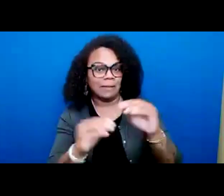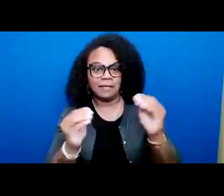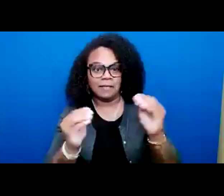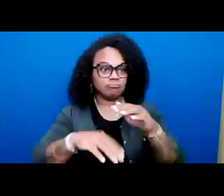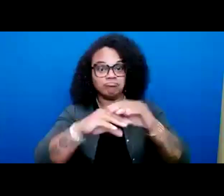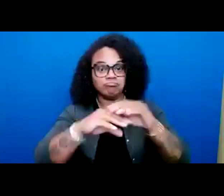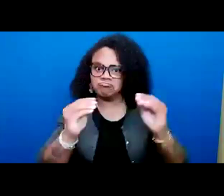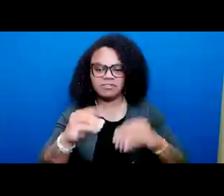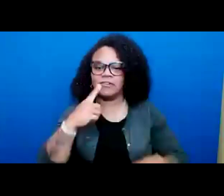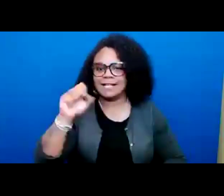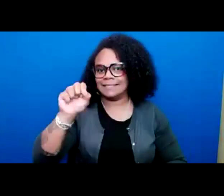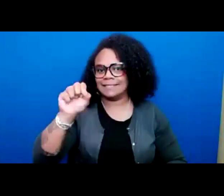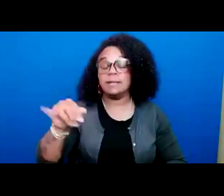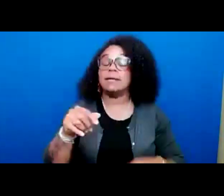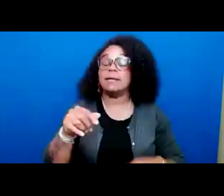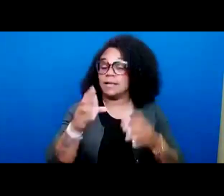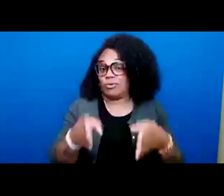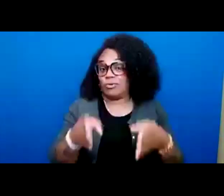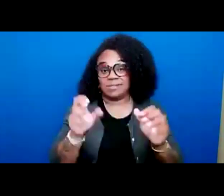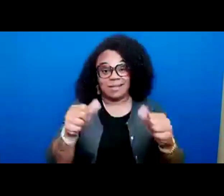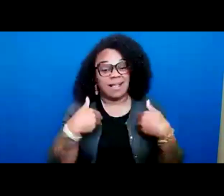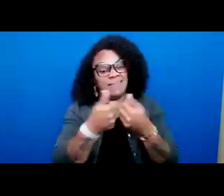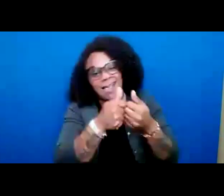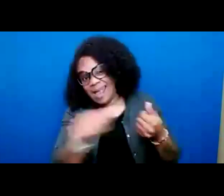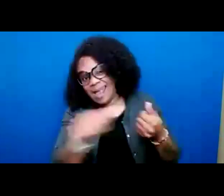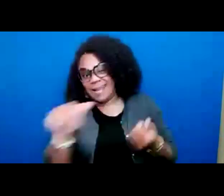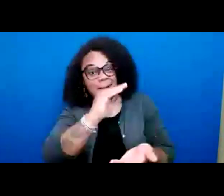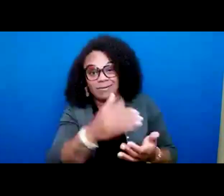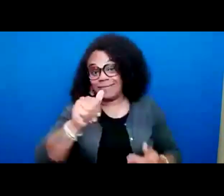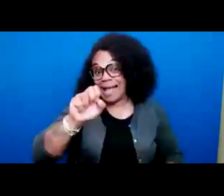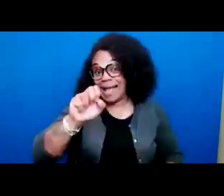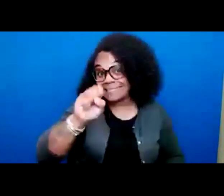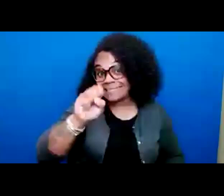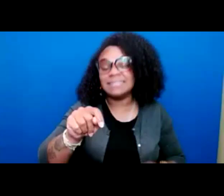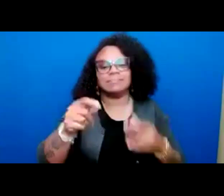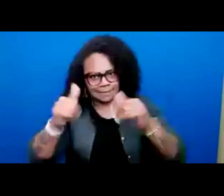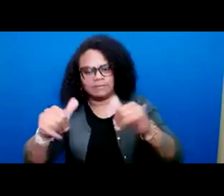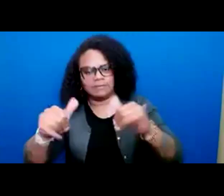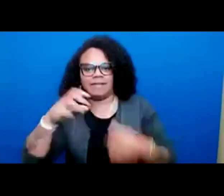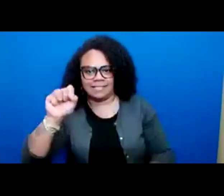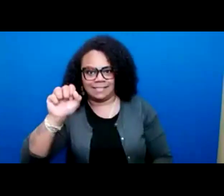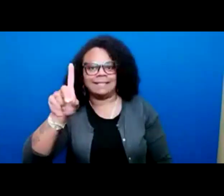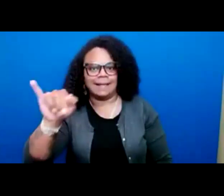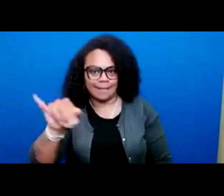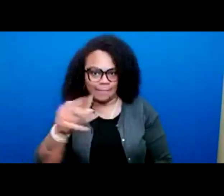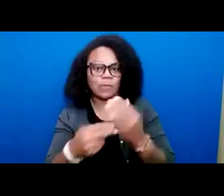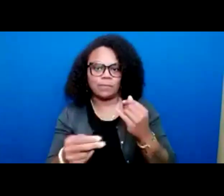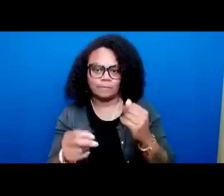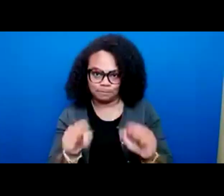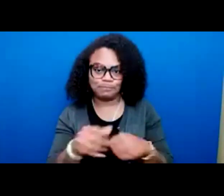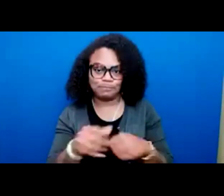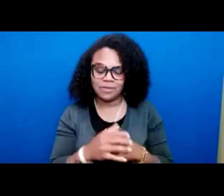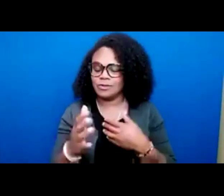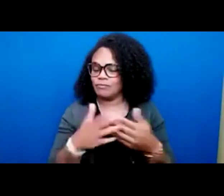A person can have any amount of assets and have SSDI. So regardless of the business structure the